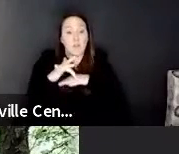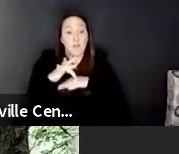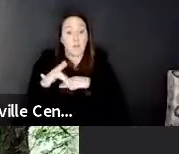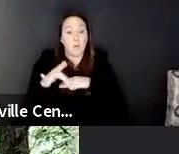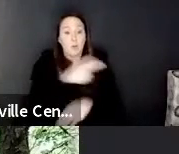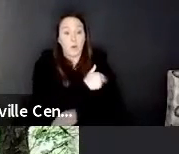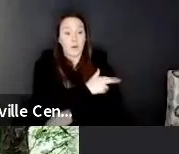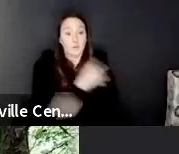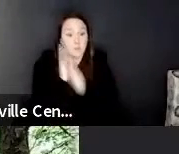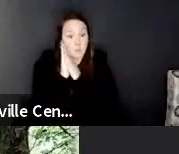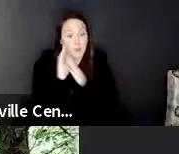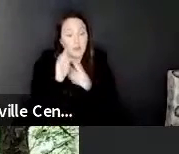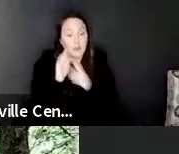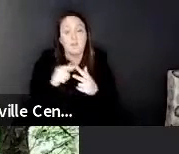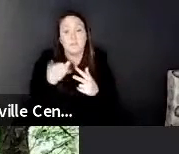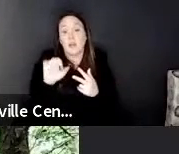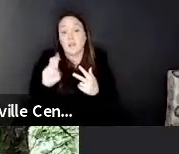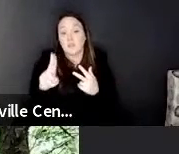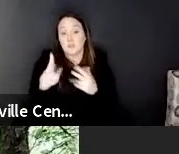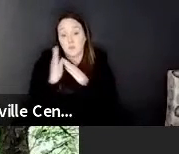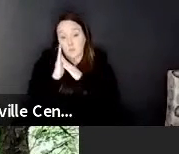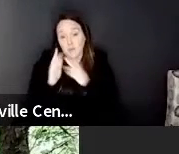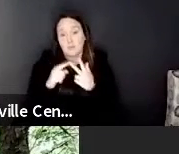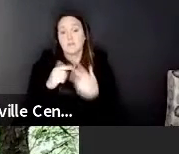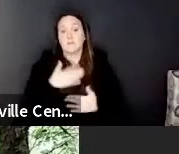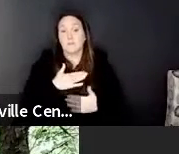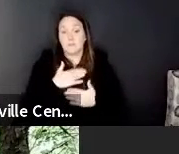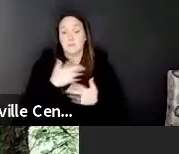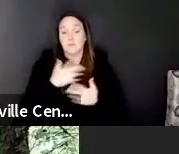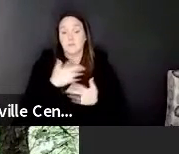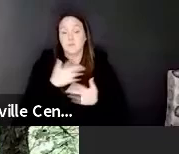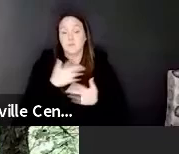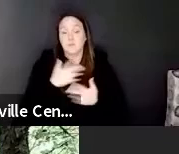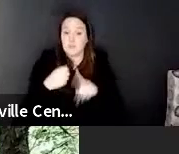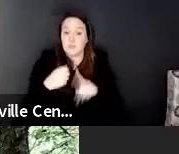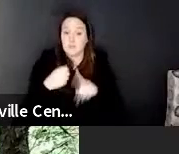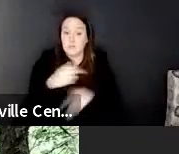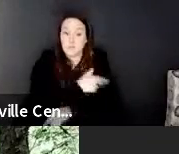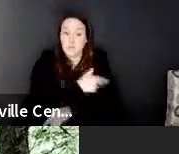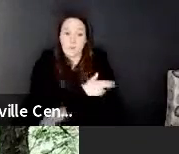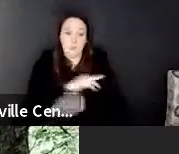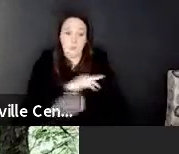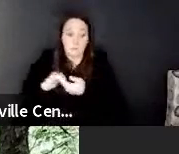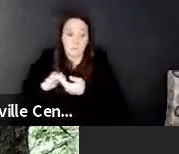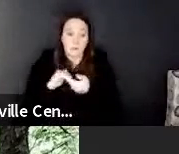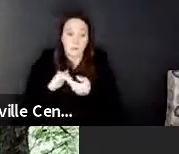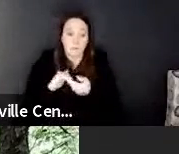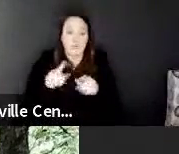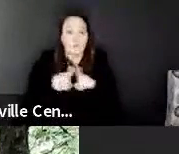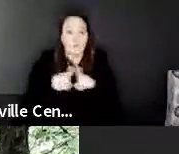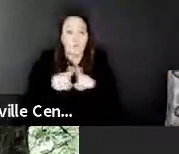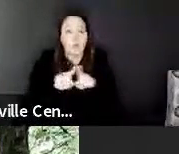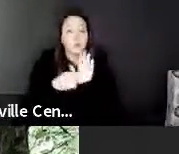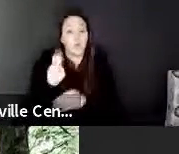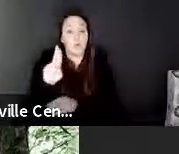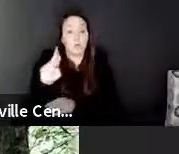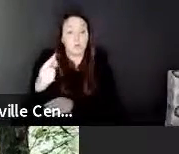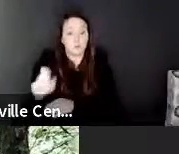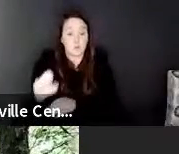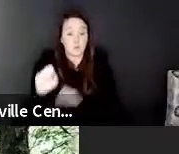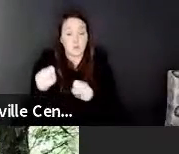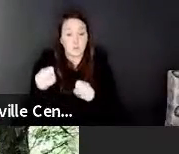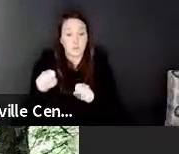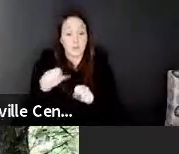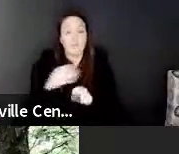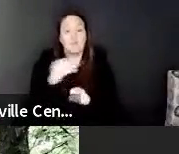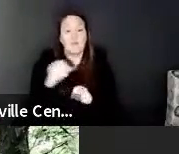beds, ICU beds, and ventilators from our hospital partners. It also shows the additional surge capacity for these categories, as well as